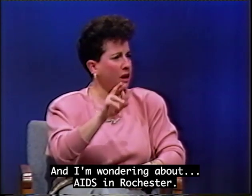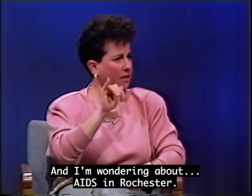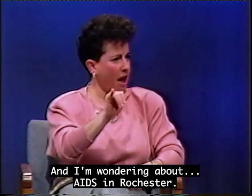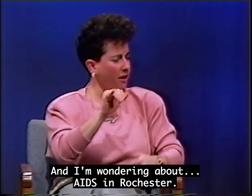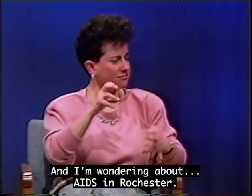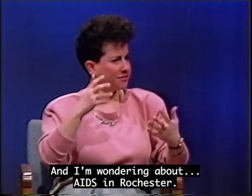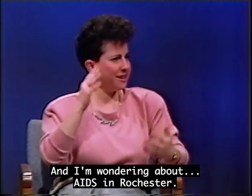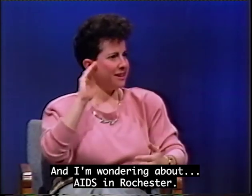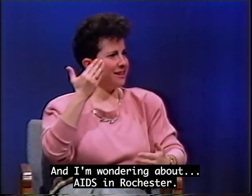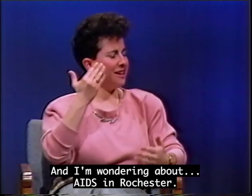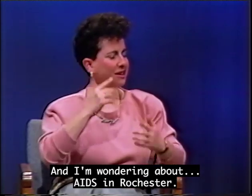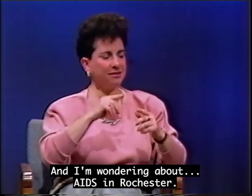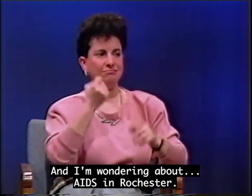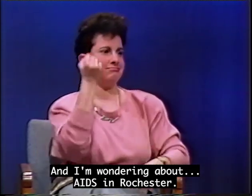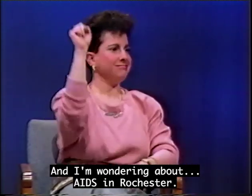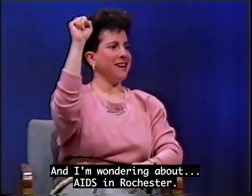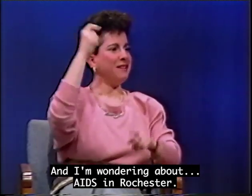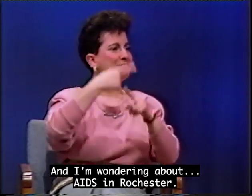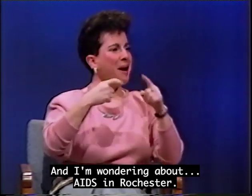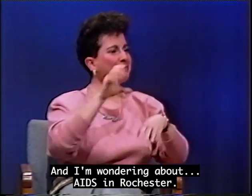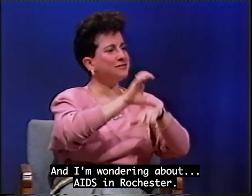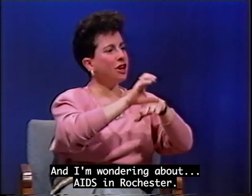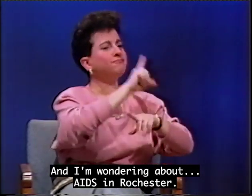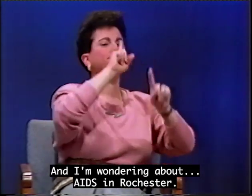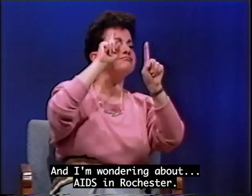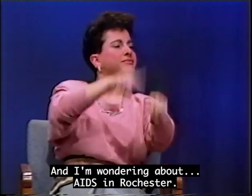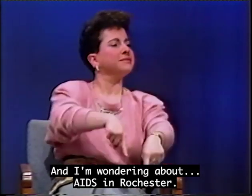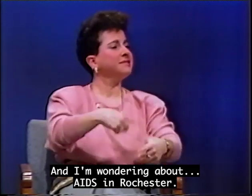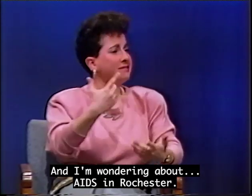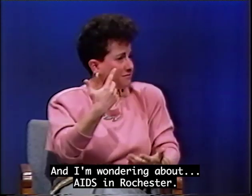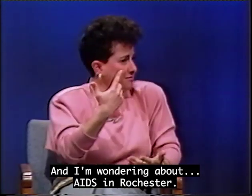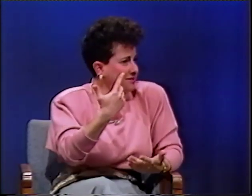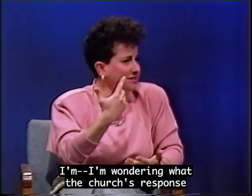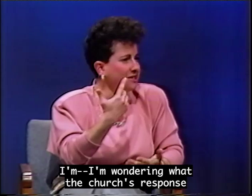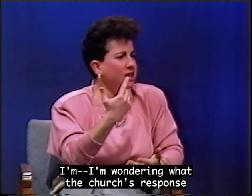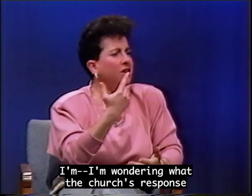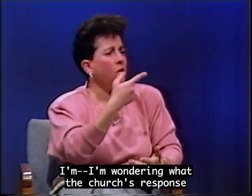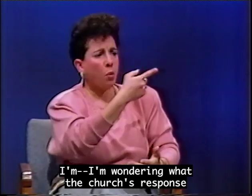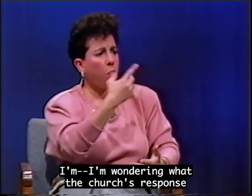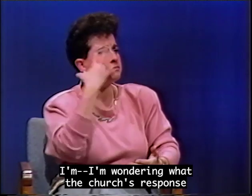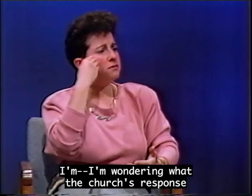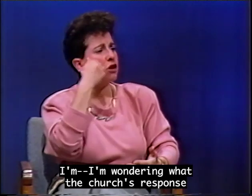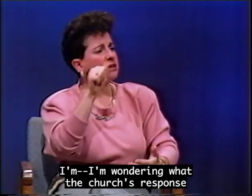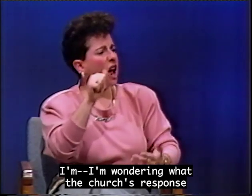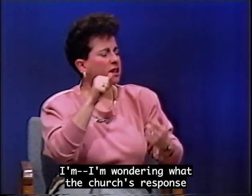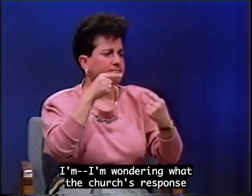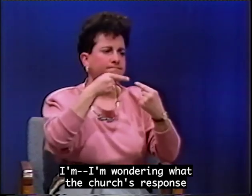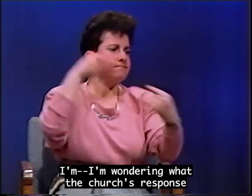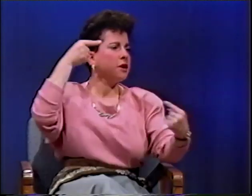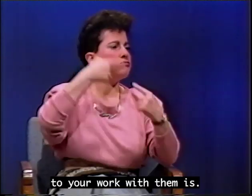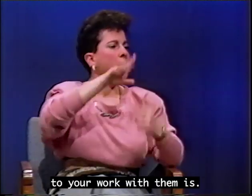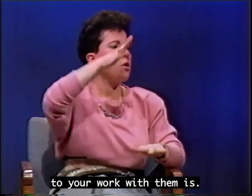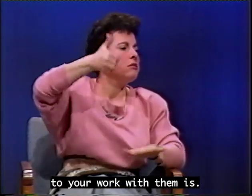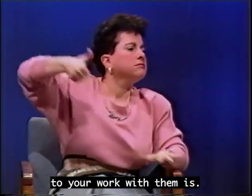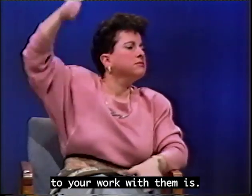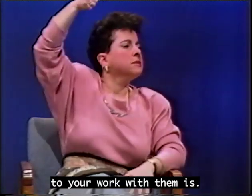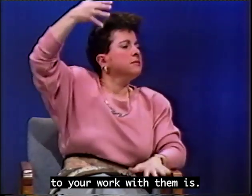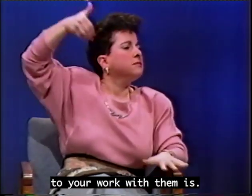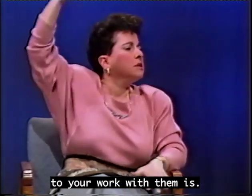I'm wondering about AIDS in Rochester. I'm wondering what the church's response to your work with them is.